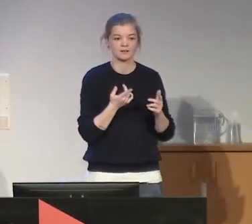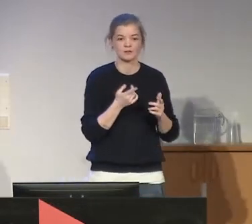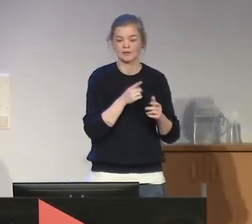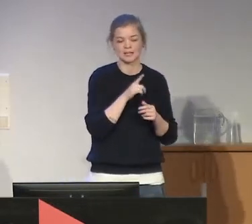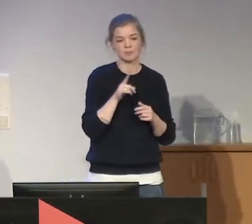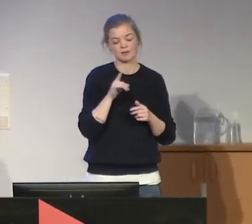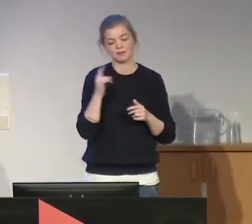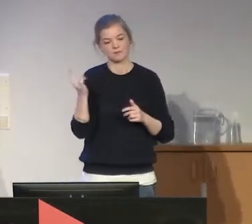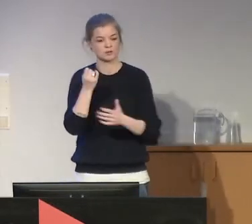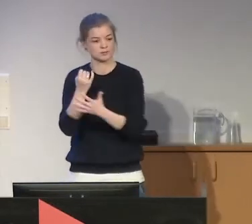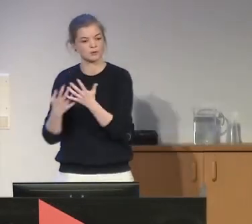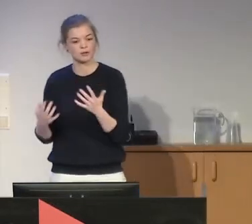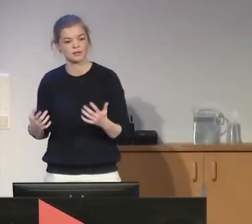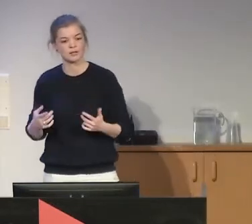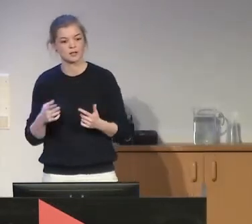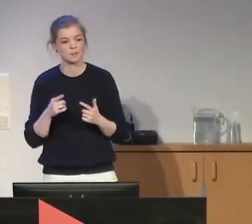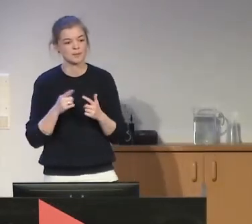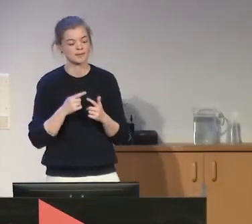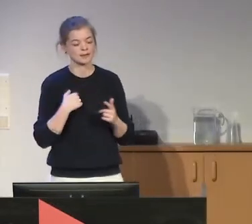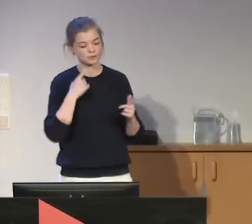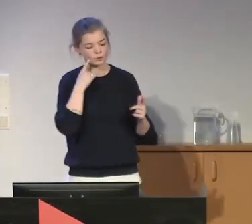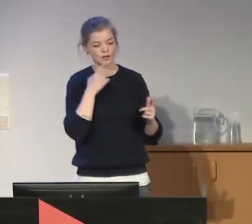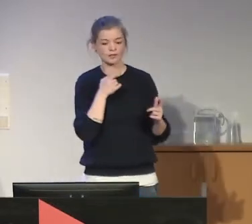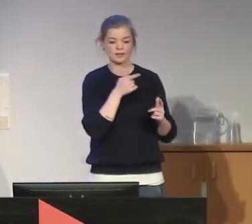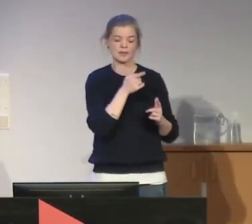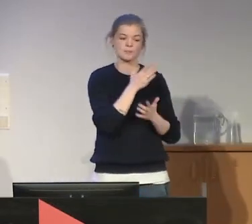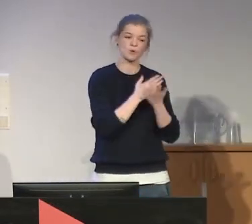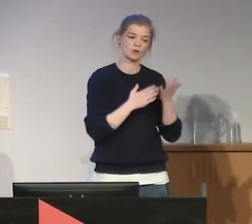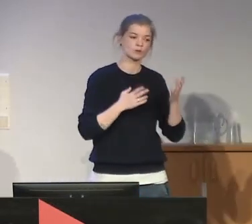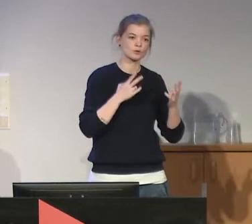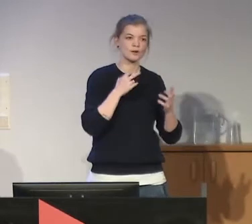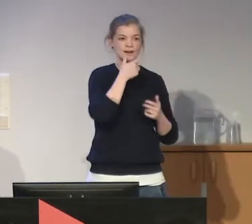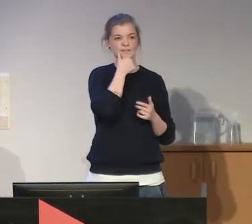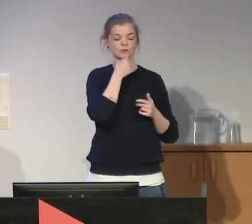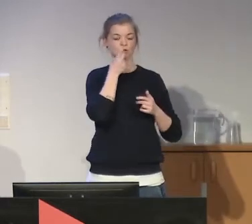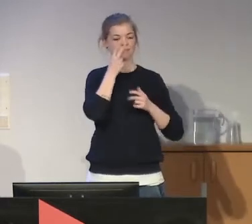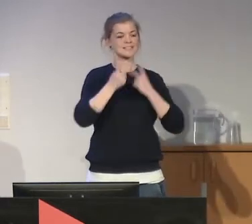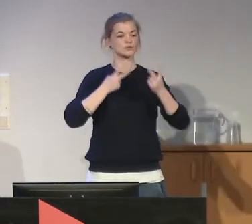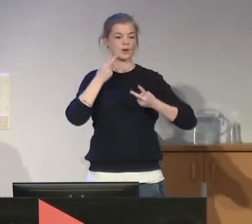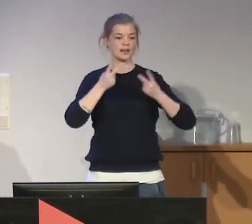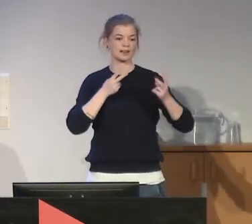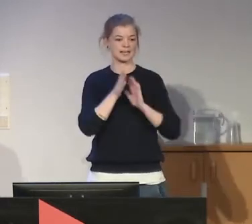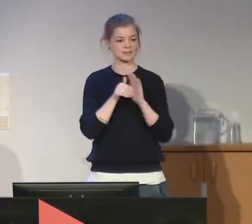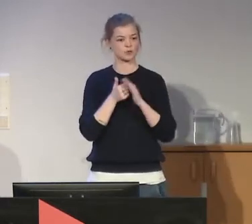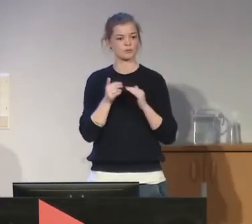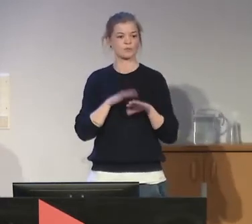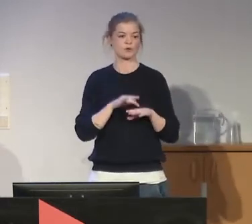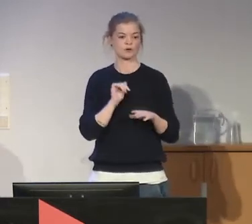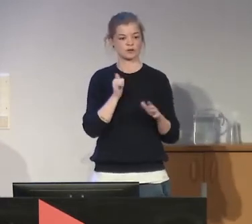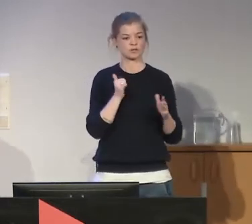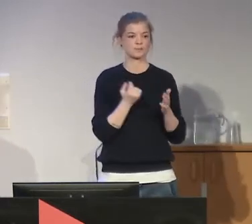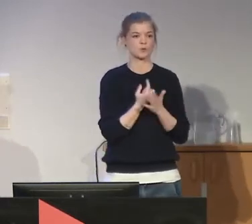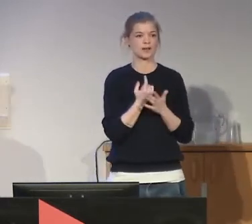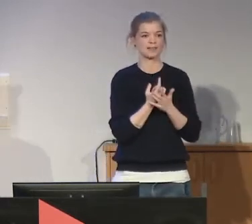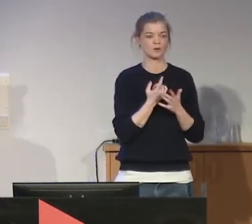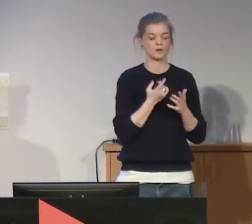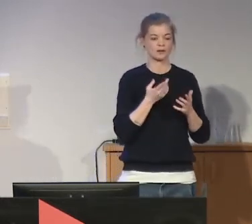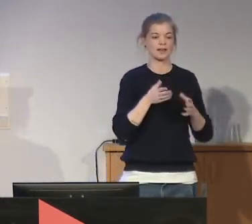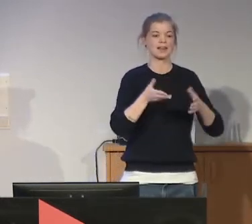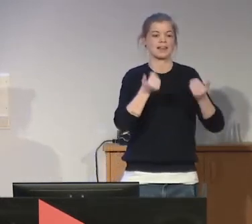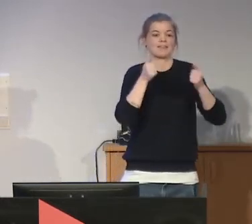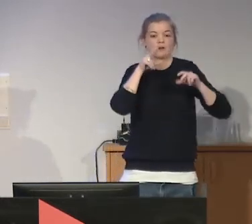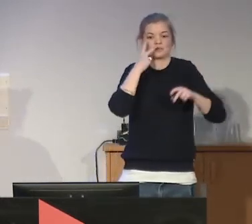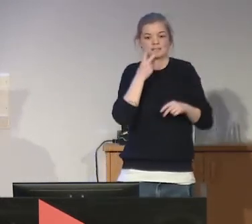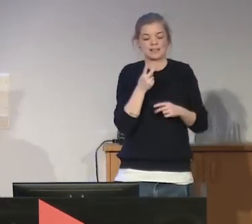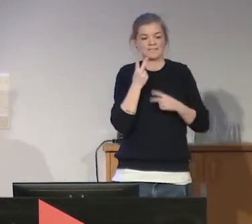it could be another person. It doesn't have to be a native speaker. It can be an interpreter or another person learning the language. But the fact that you're looking at the